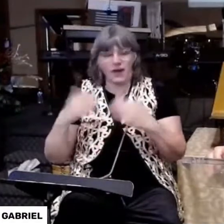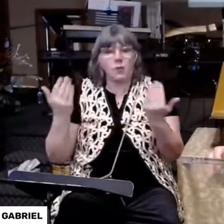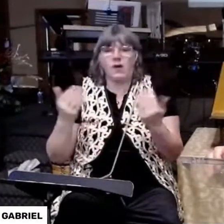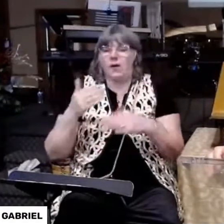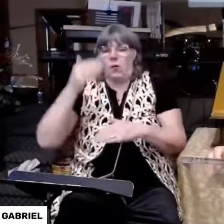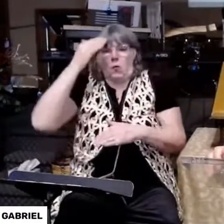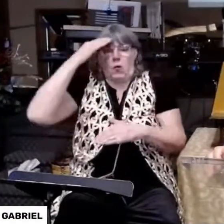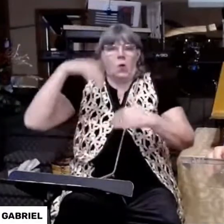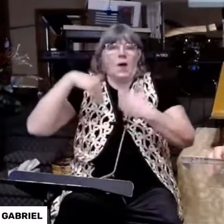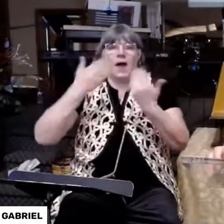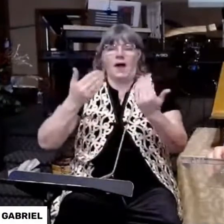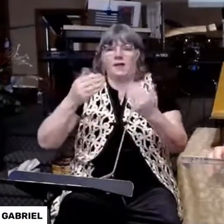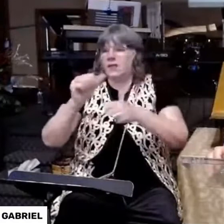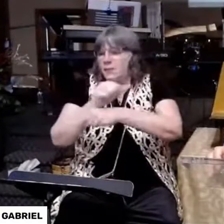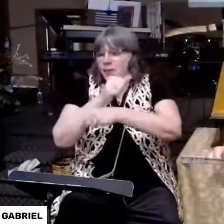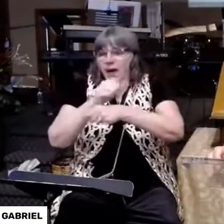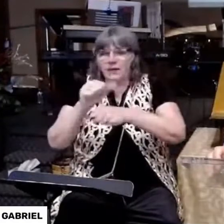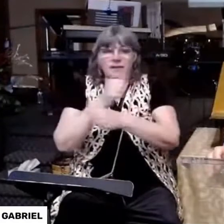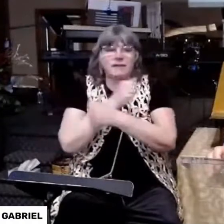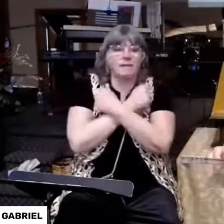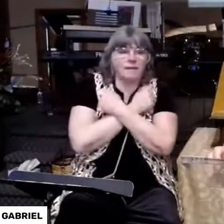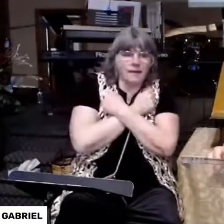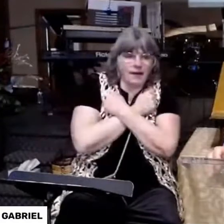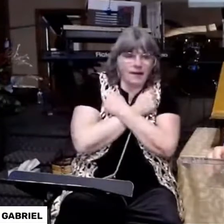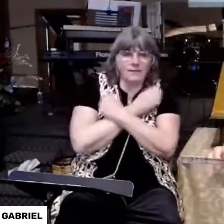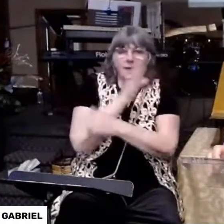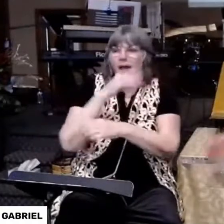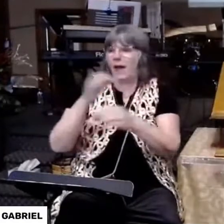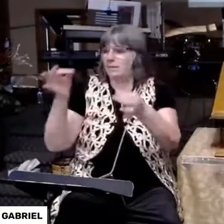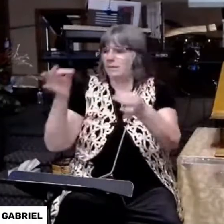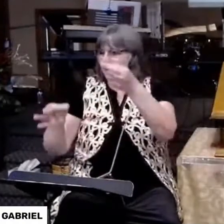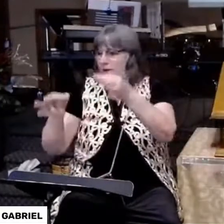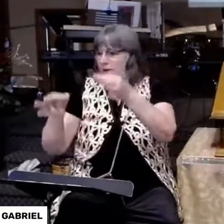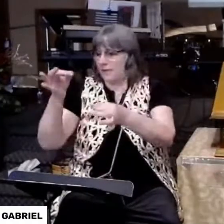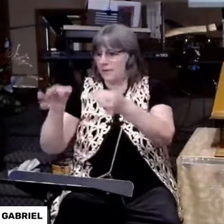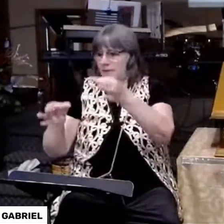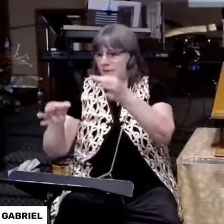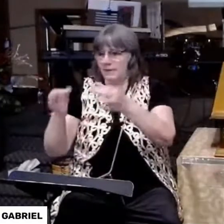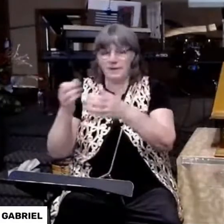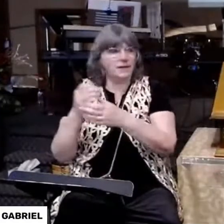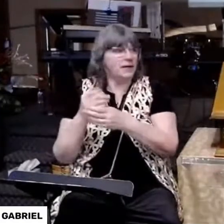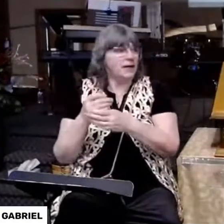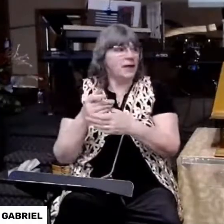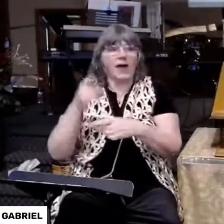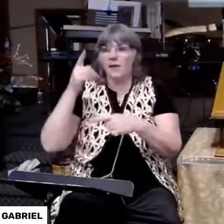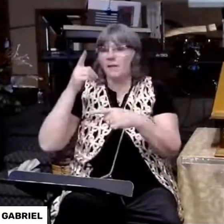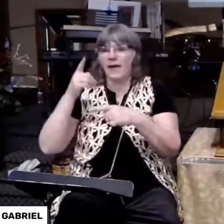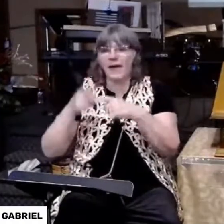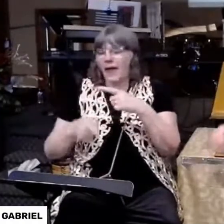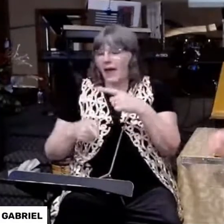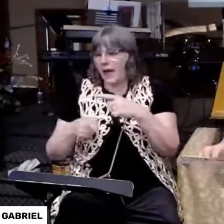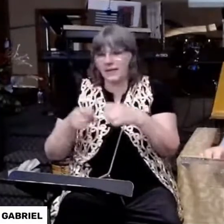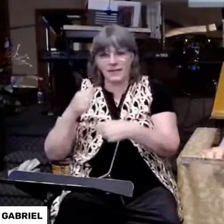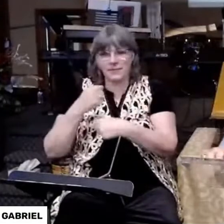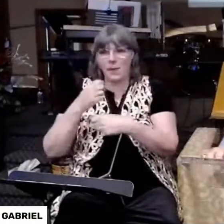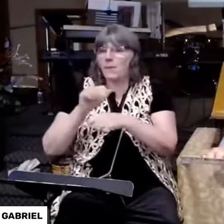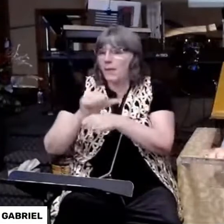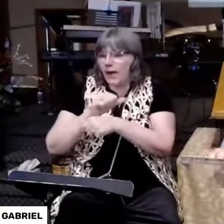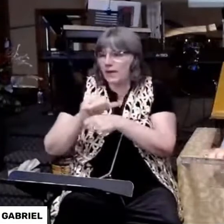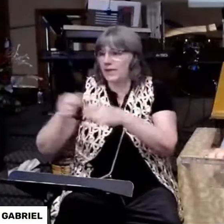love balanced with justice, or justice balanced with